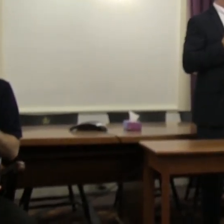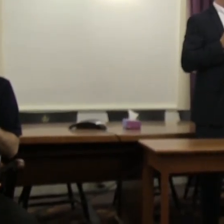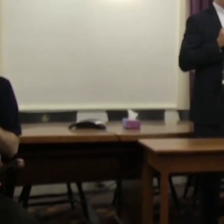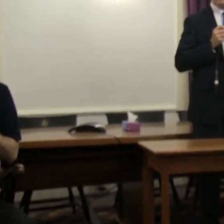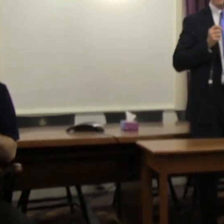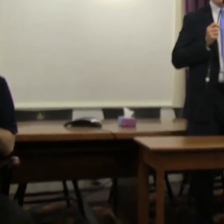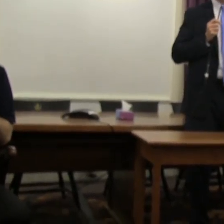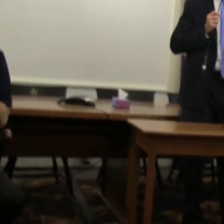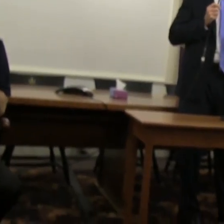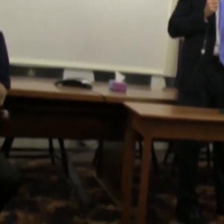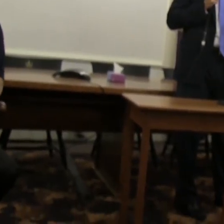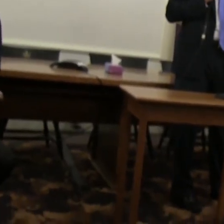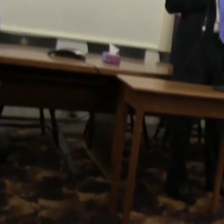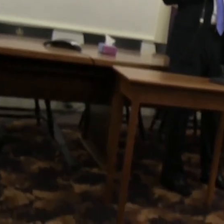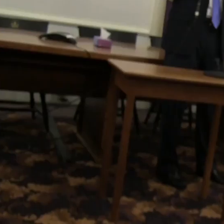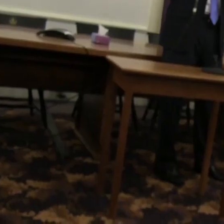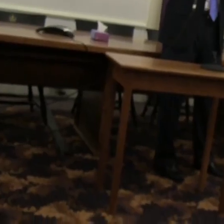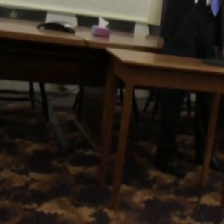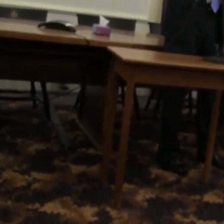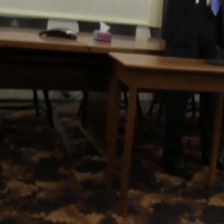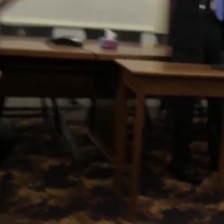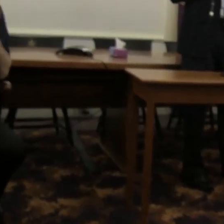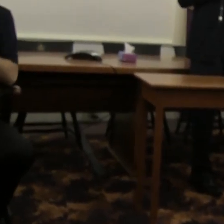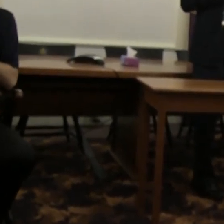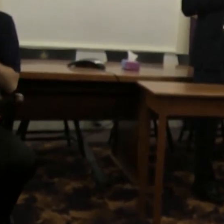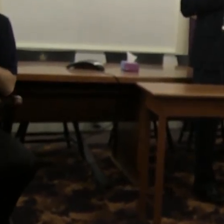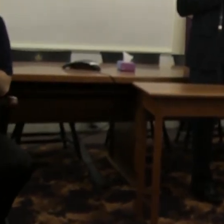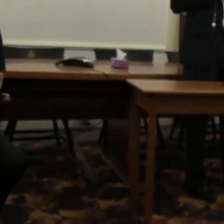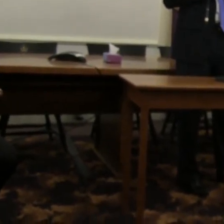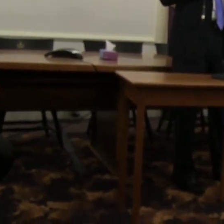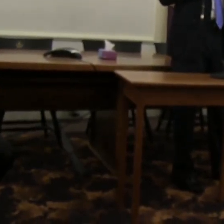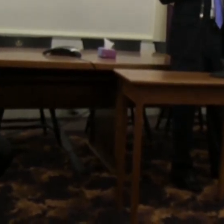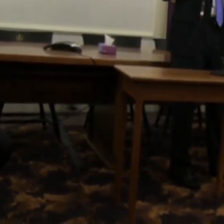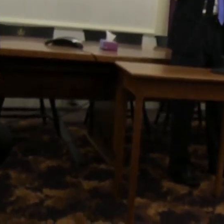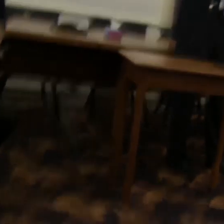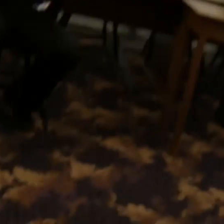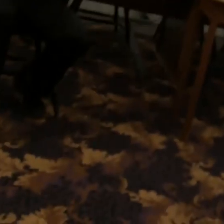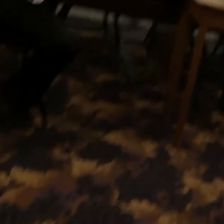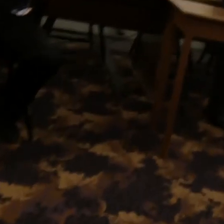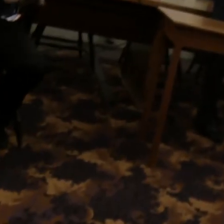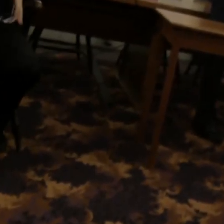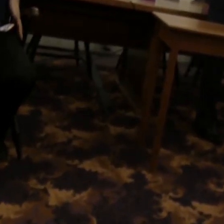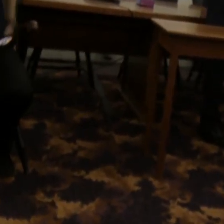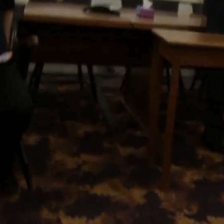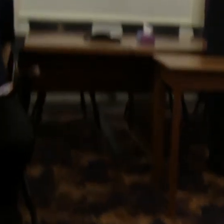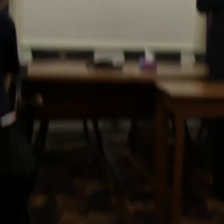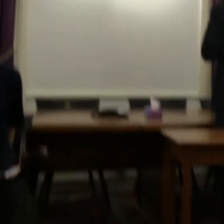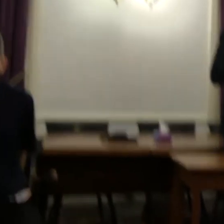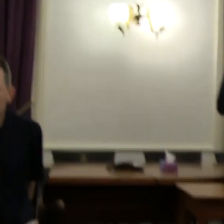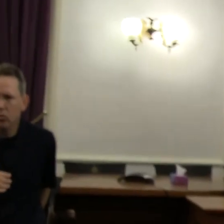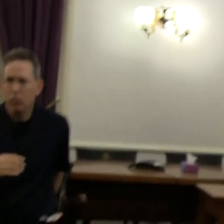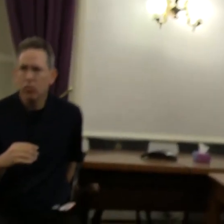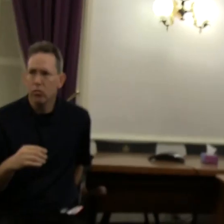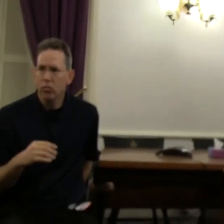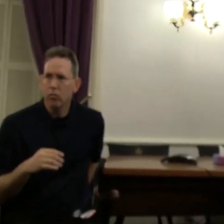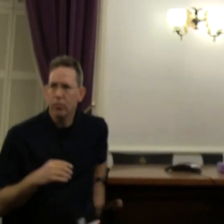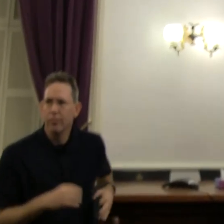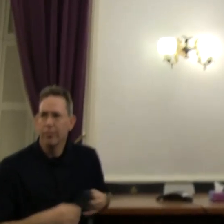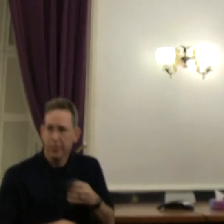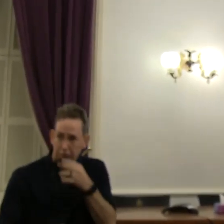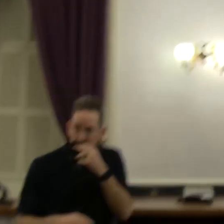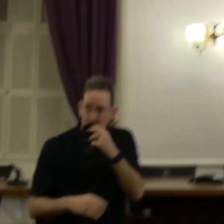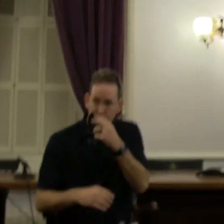so proud to be able to support the ordinance of the American Disabilities Act. And it is a bipartisan issue. And this day where